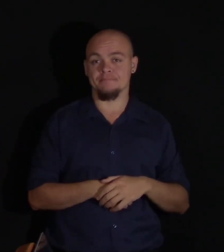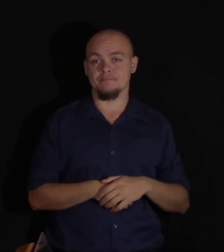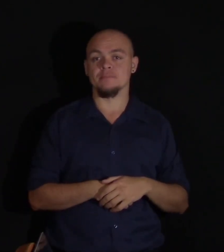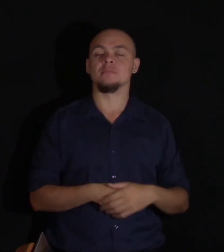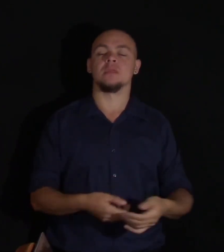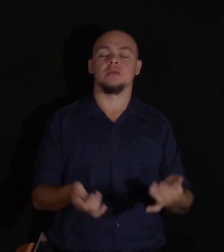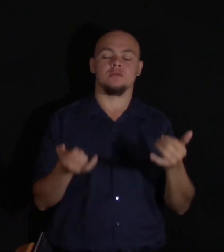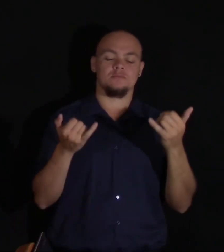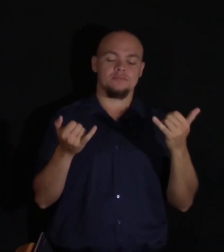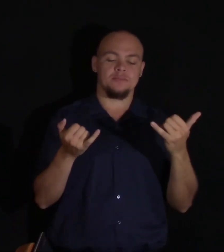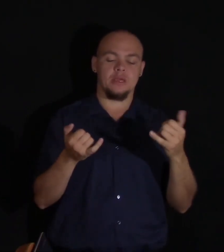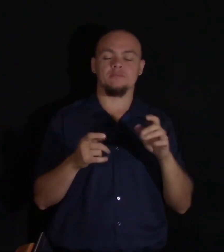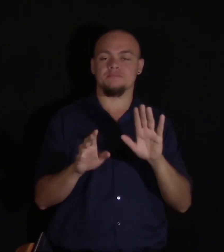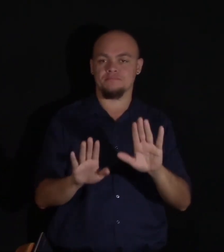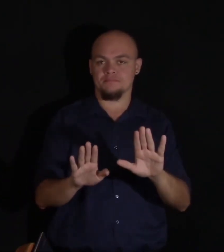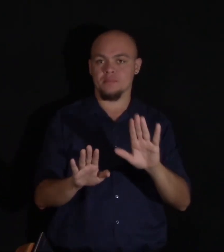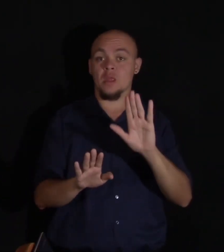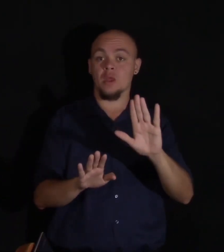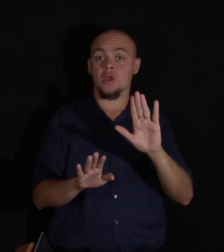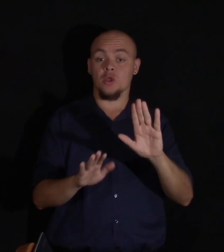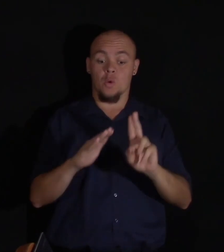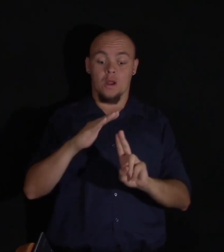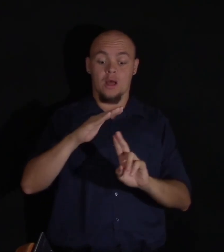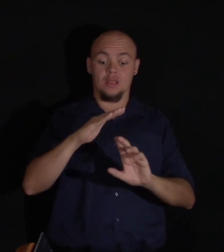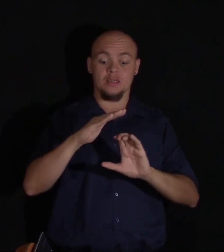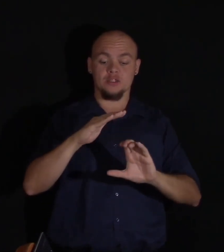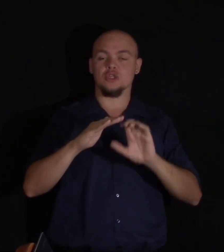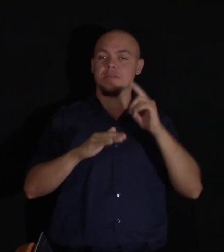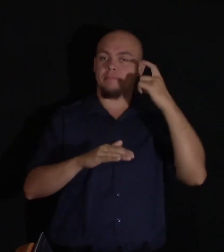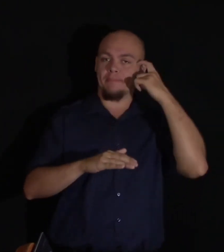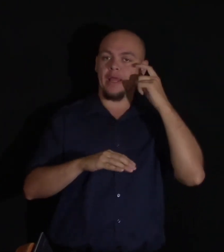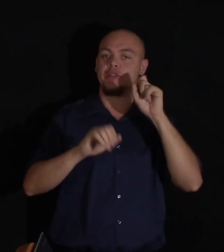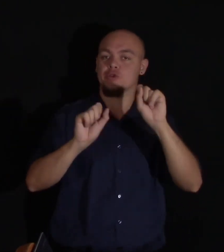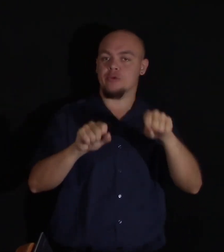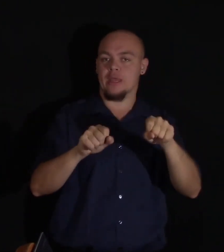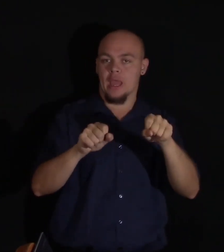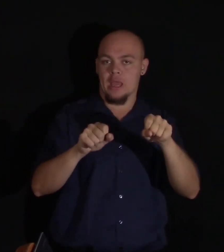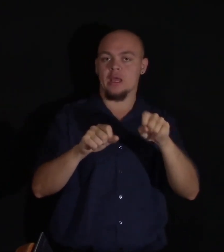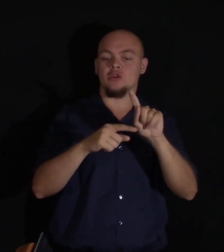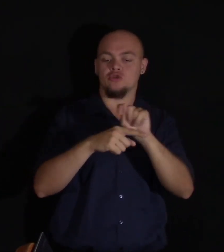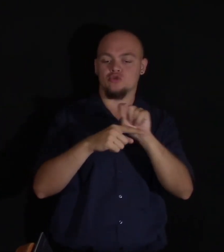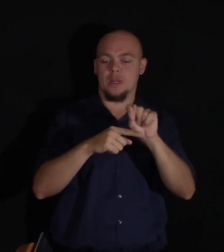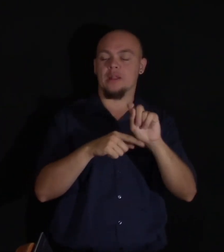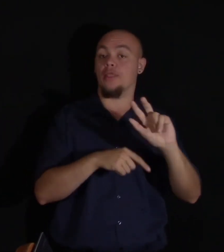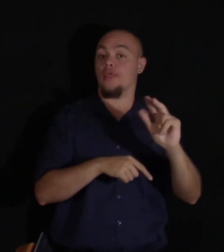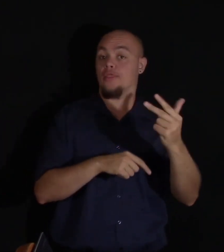Now, you can also train your unconscious mind by recommendation number 3.